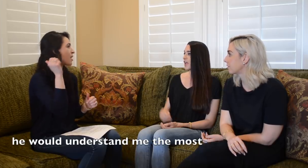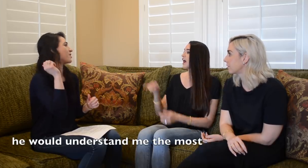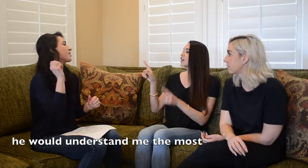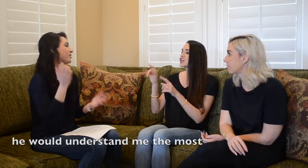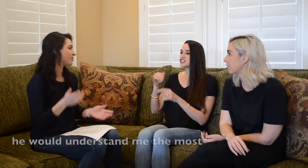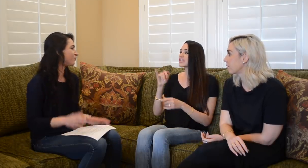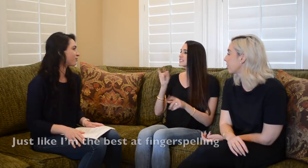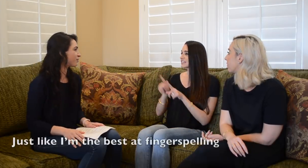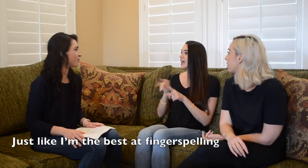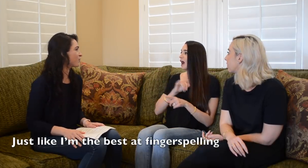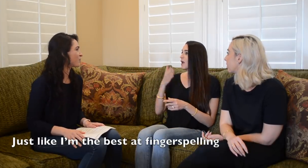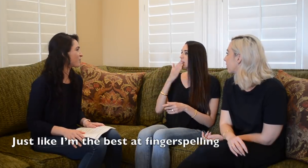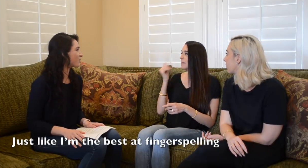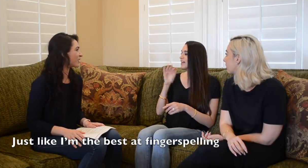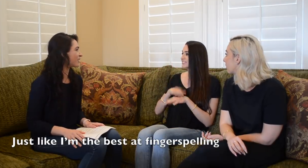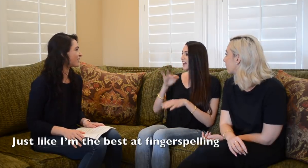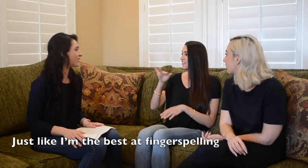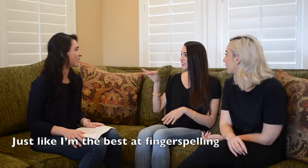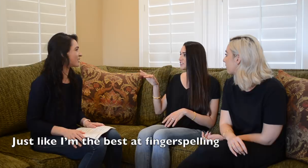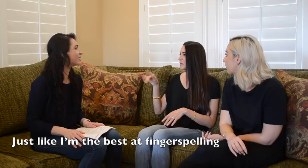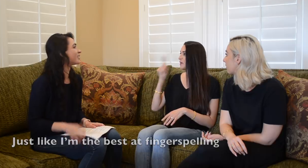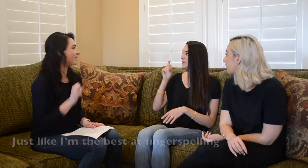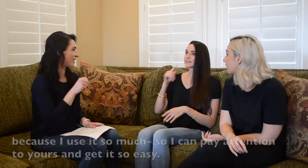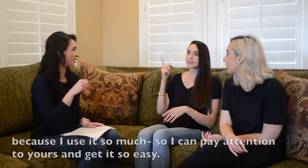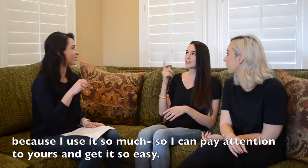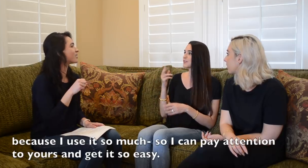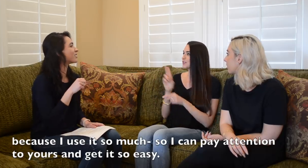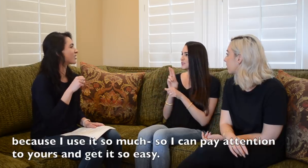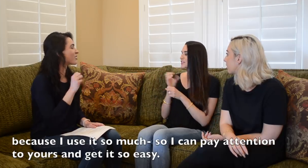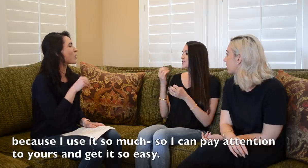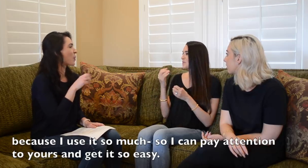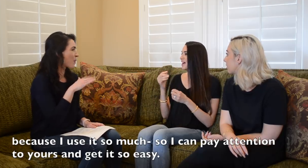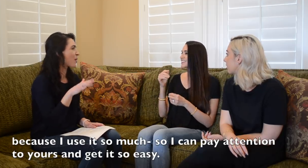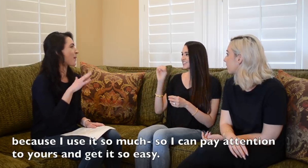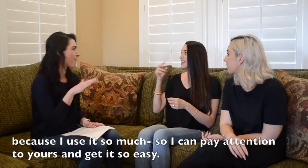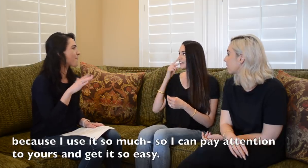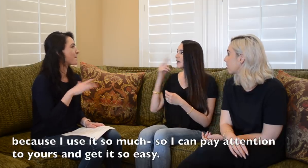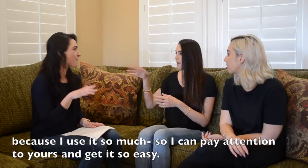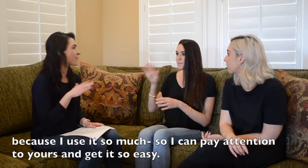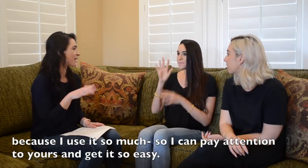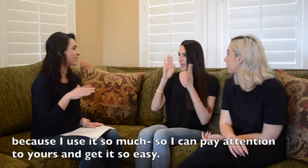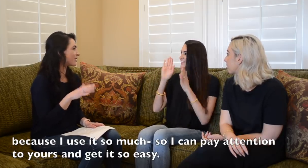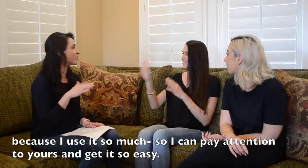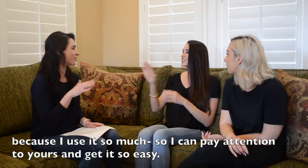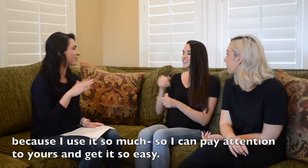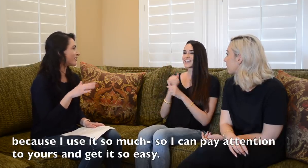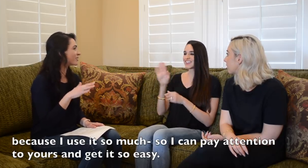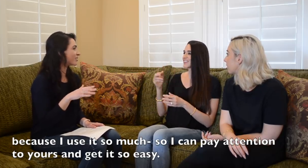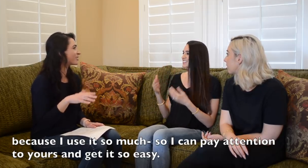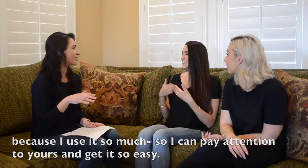Yeah, just like I'm the best at fingerspelling because I use it so much, so I can pay attention to yours and get yours